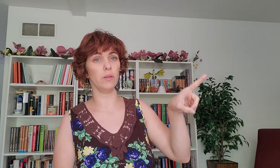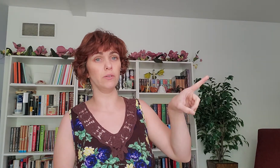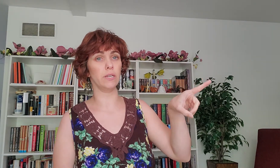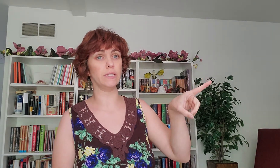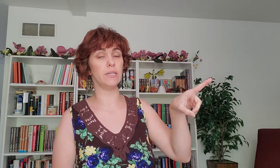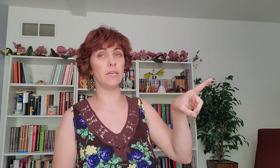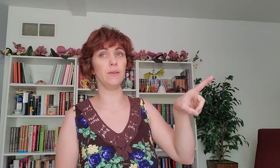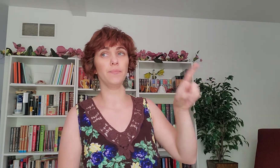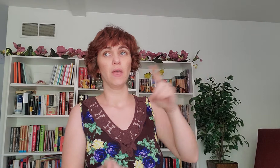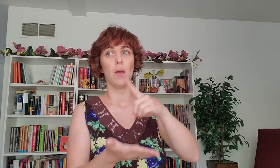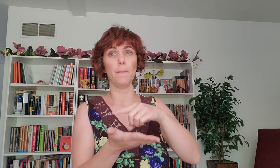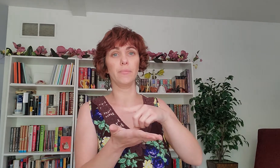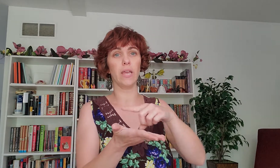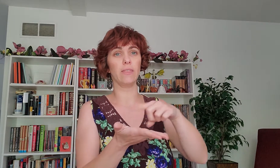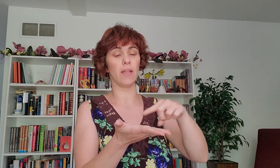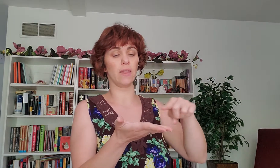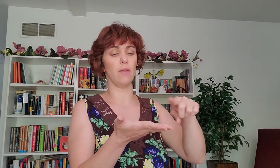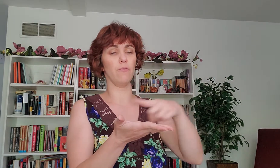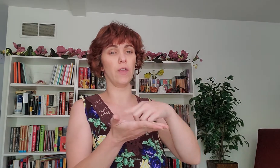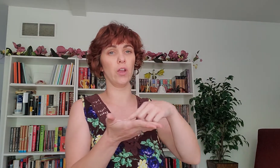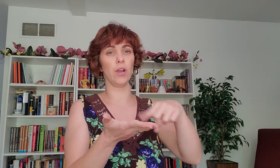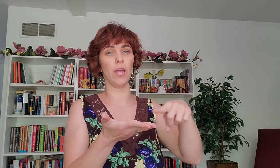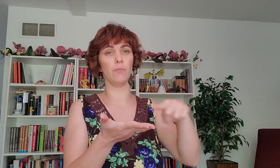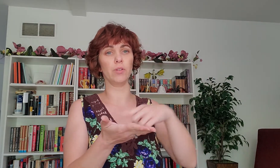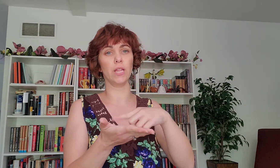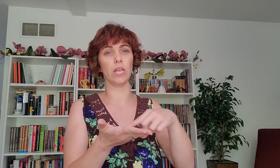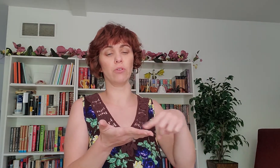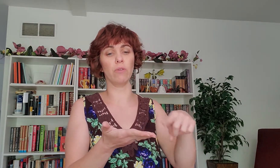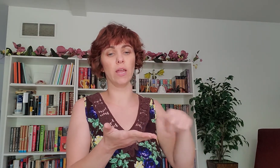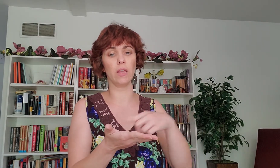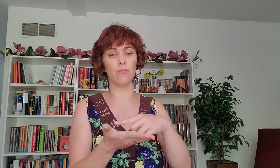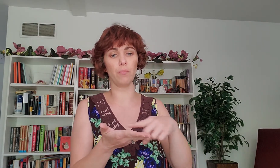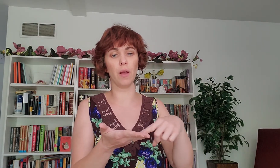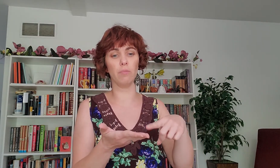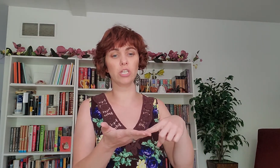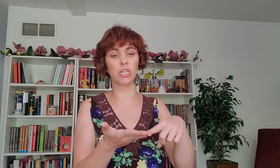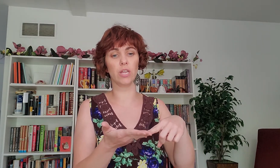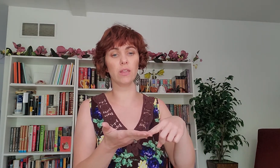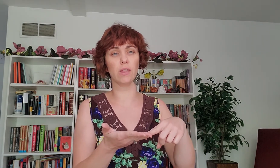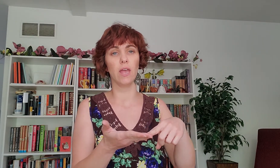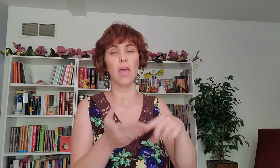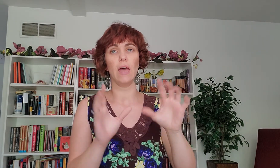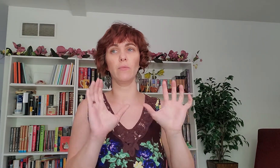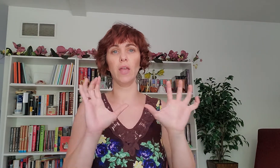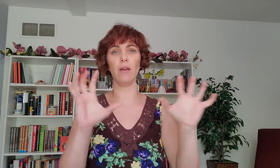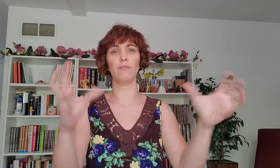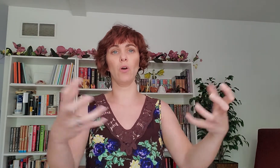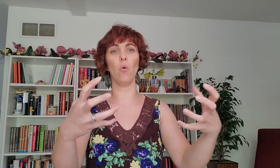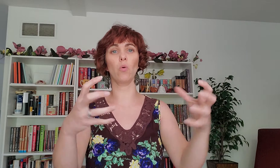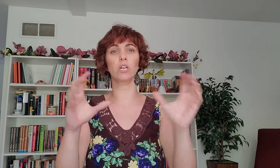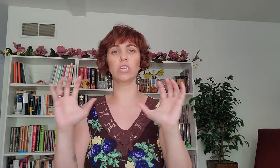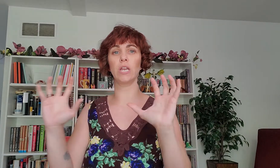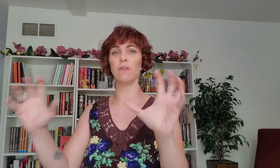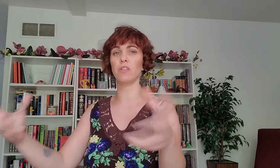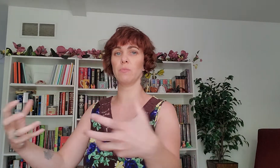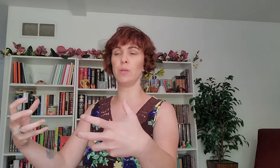do a D. Take that same finger and pretend like you're writing for publishes. And then we have the origin of